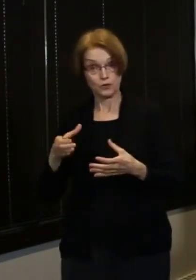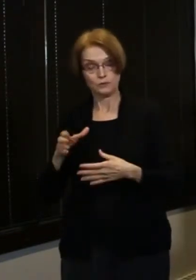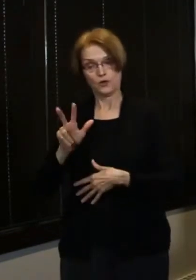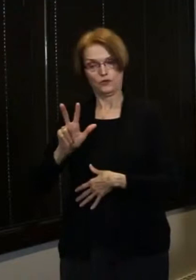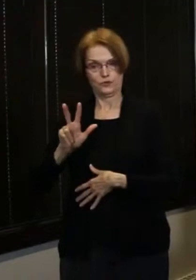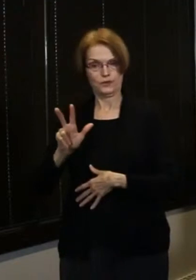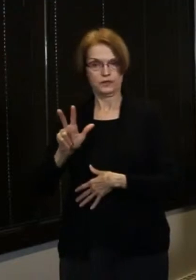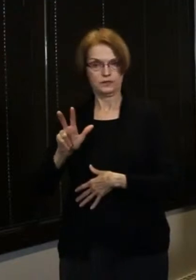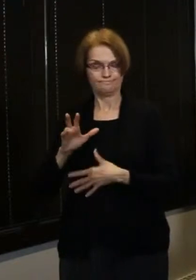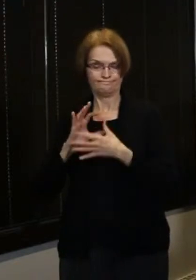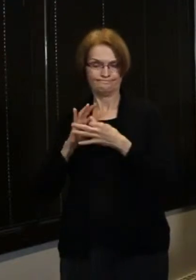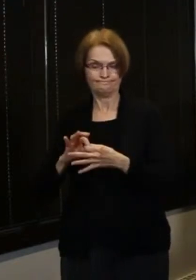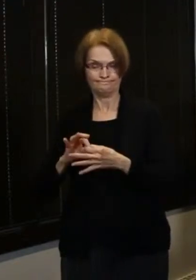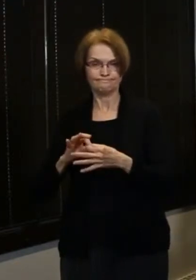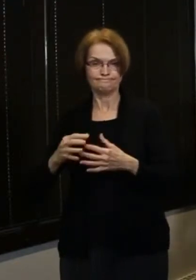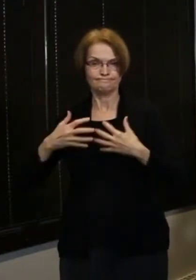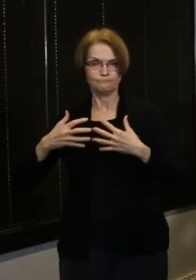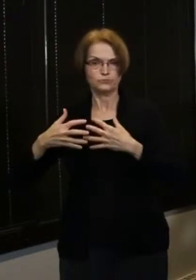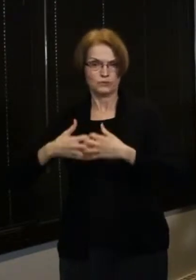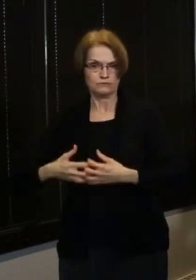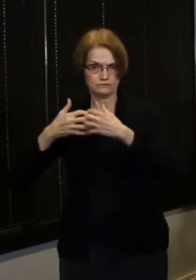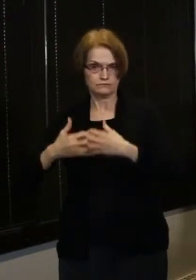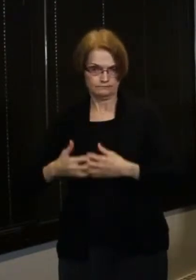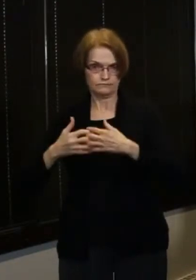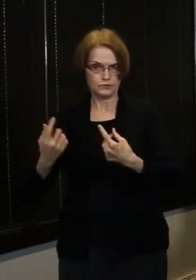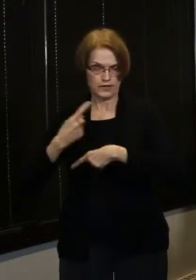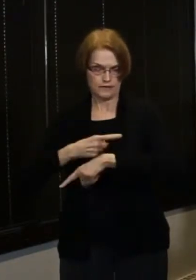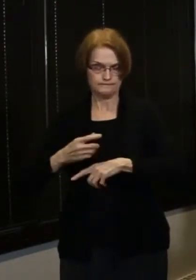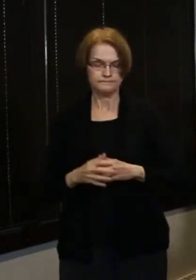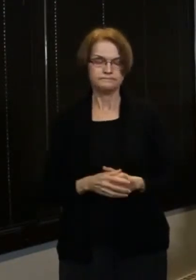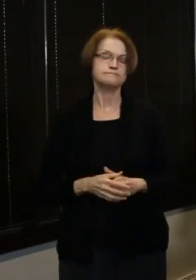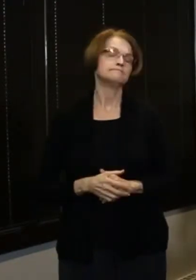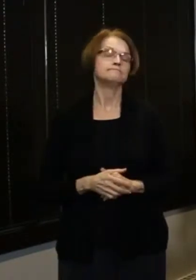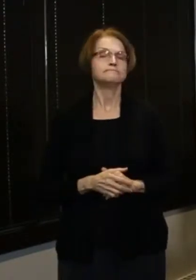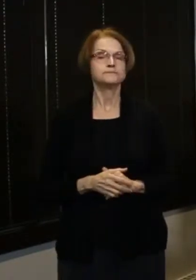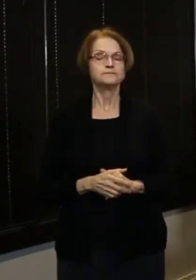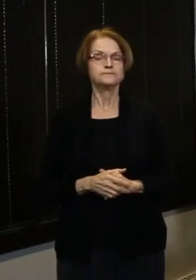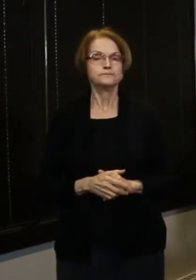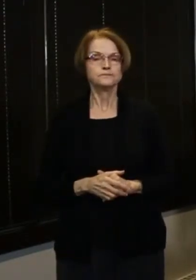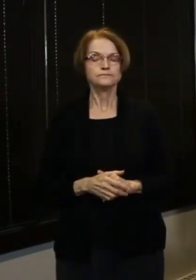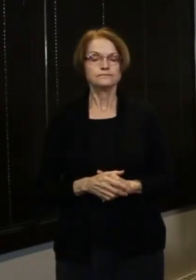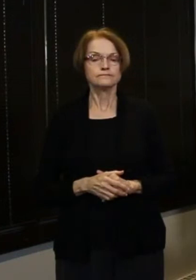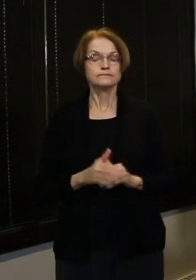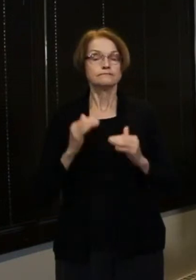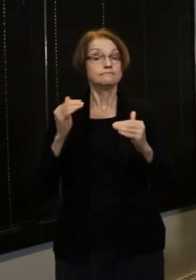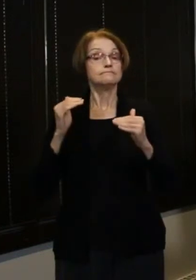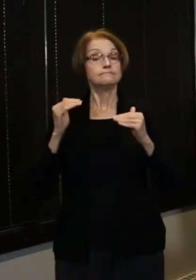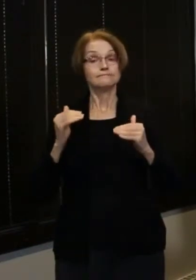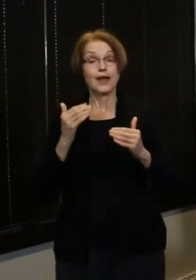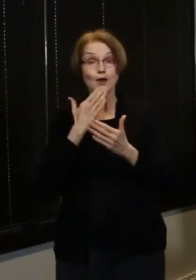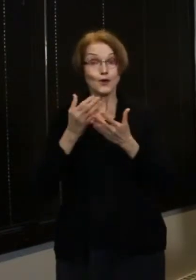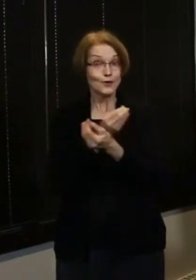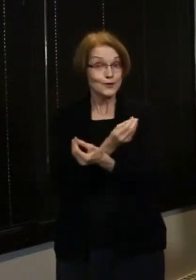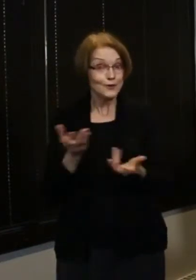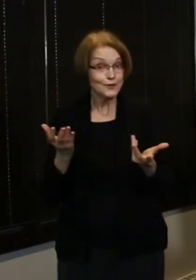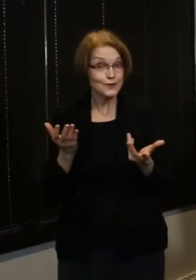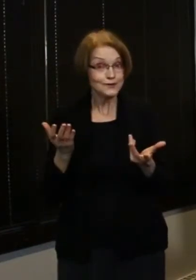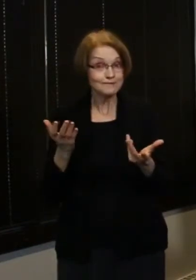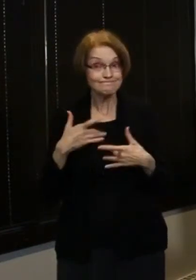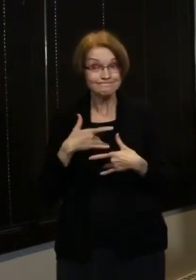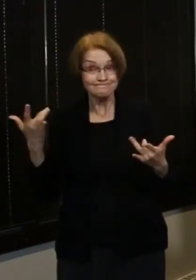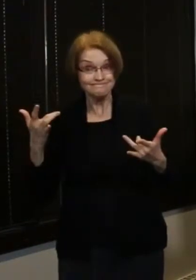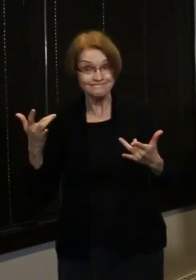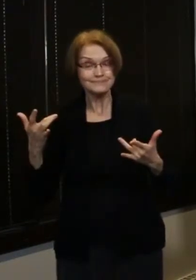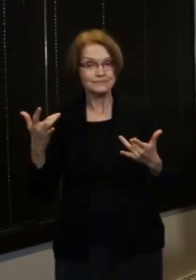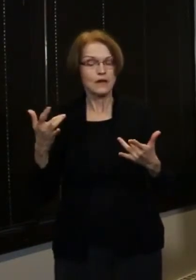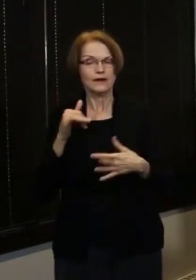3 suspected COVID patients on ventilators today. Moving on to our good news slide.